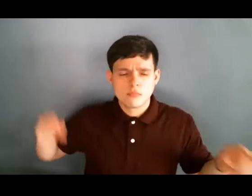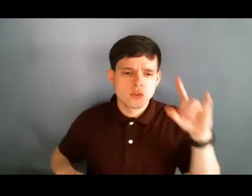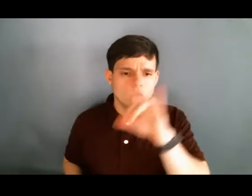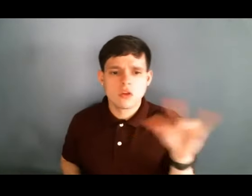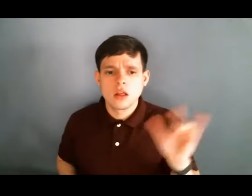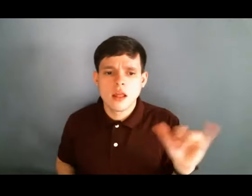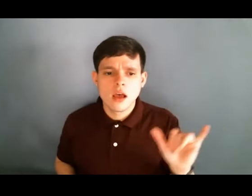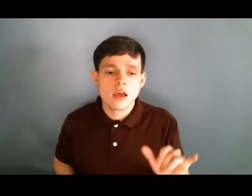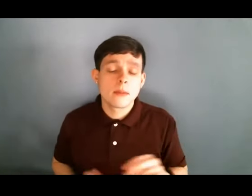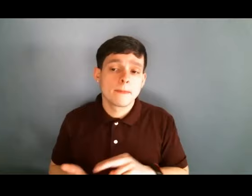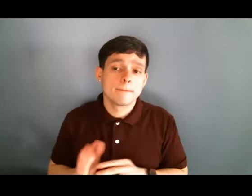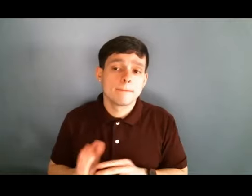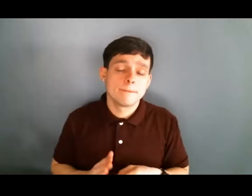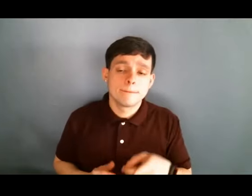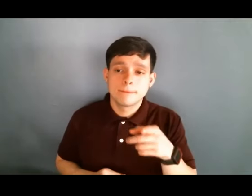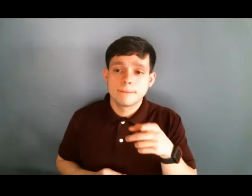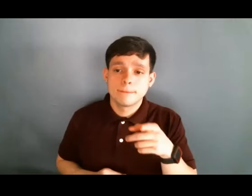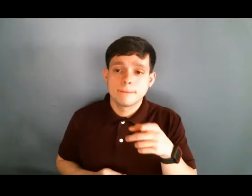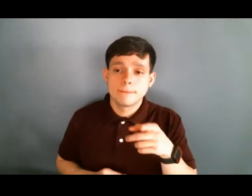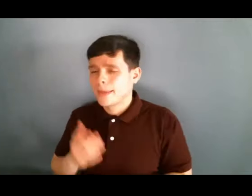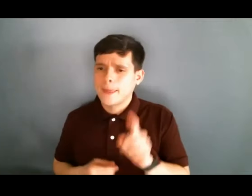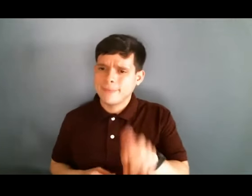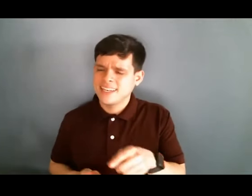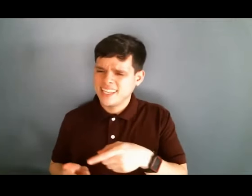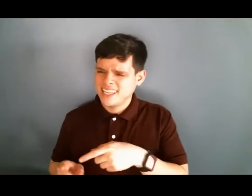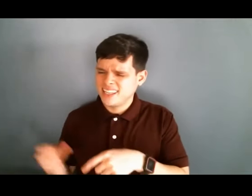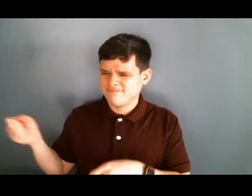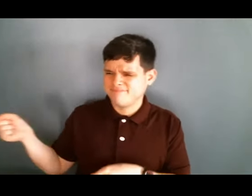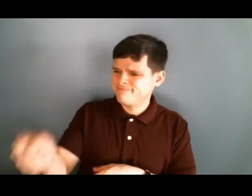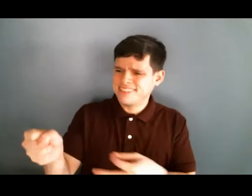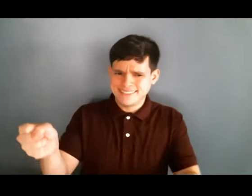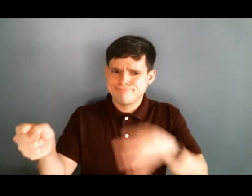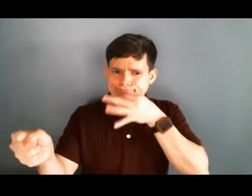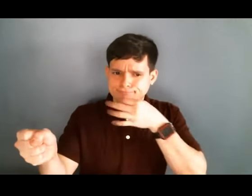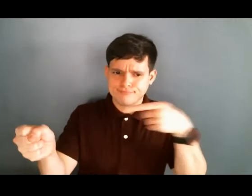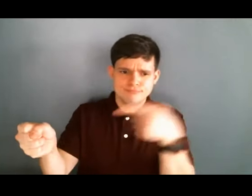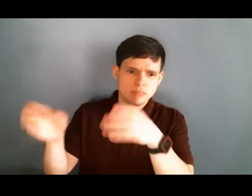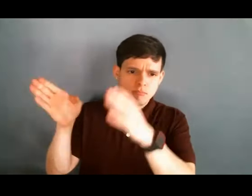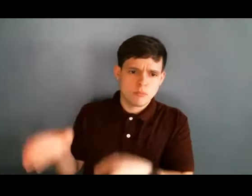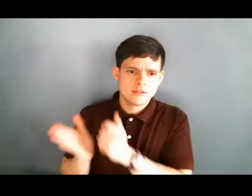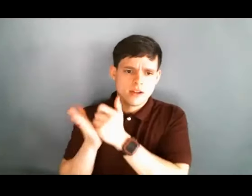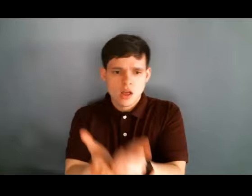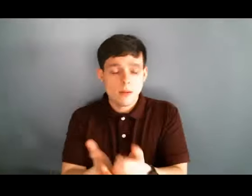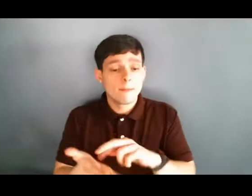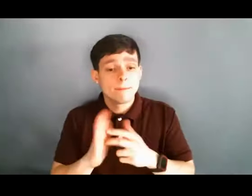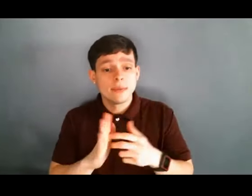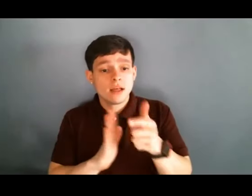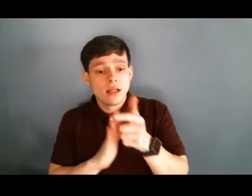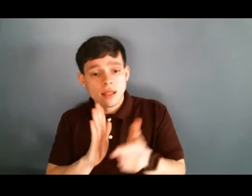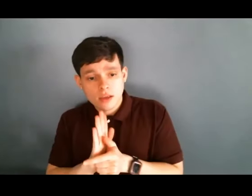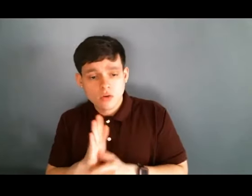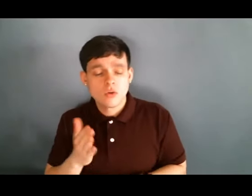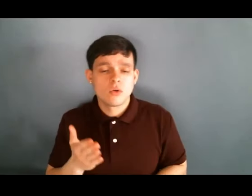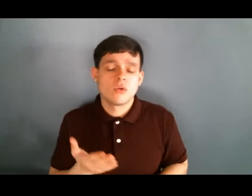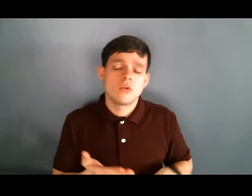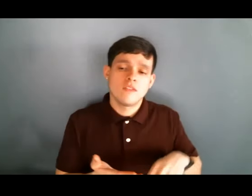you might need sort of expertise on as an artist. These include legal services, financial